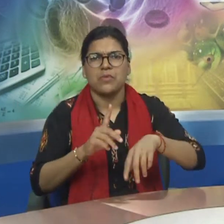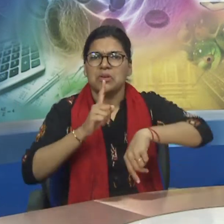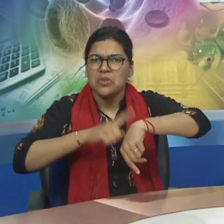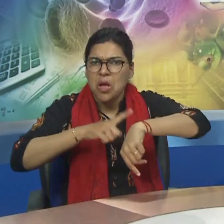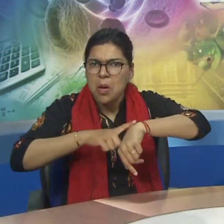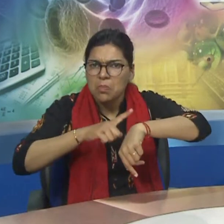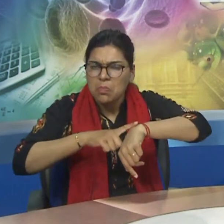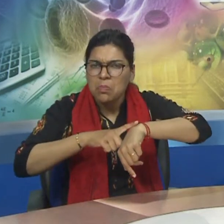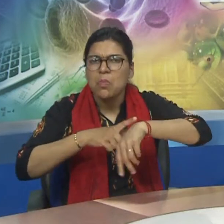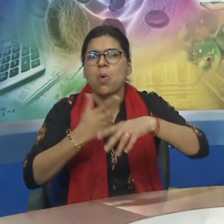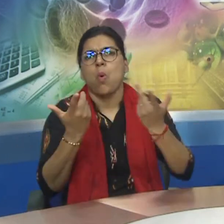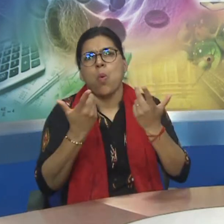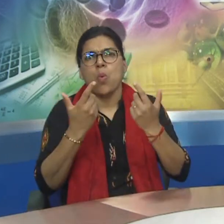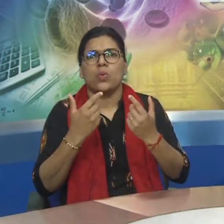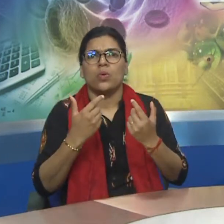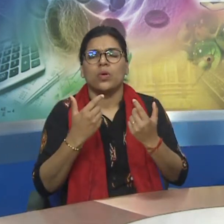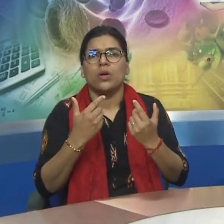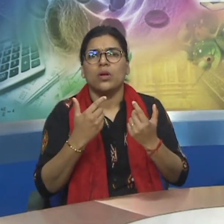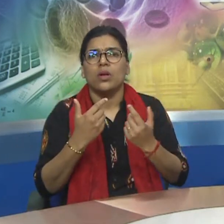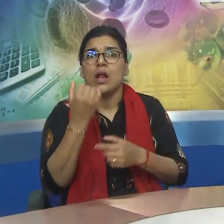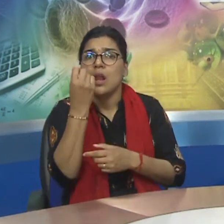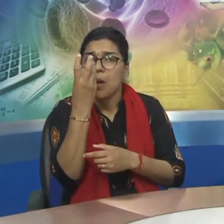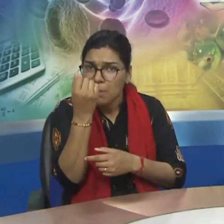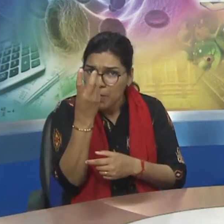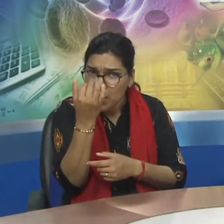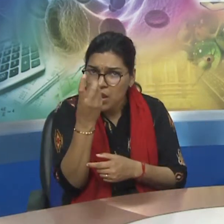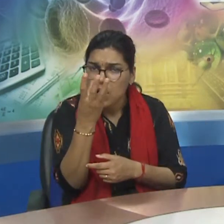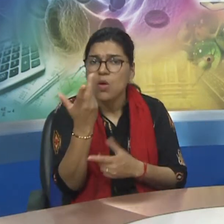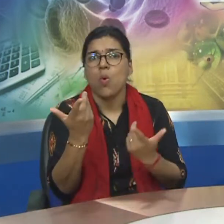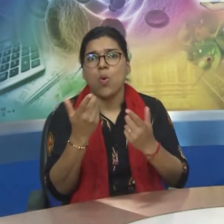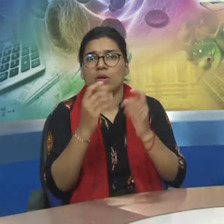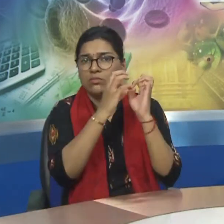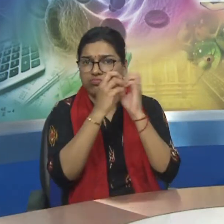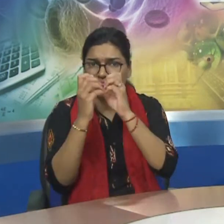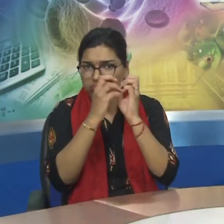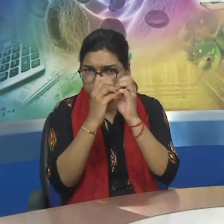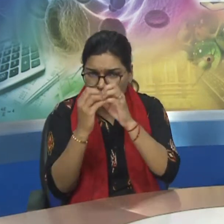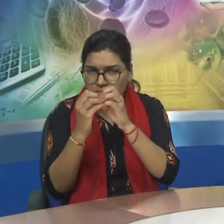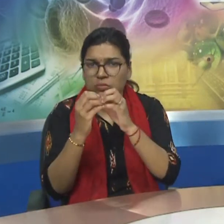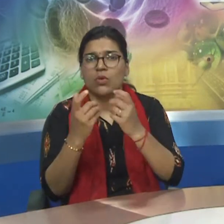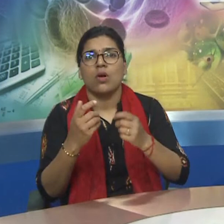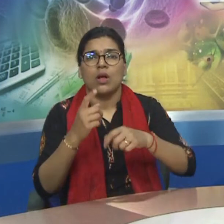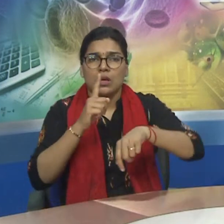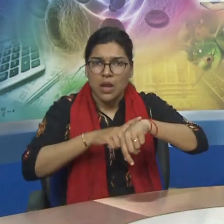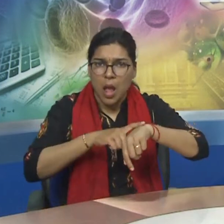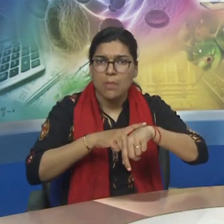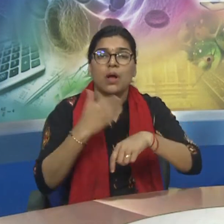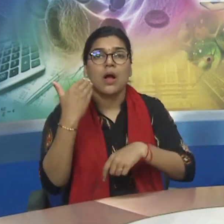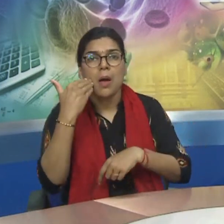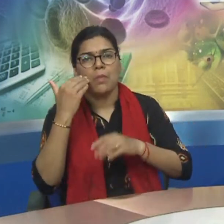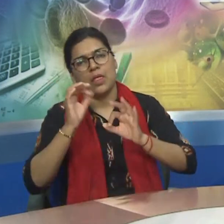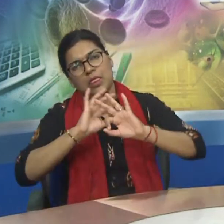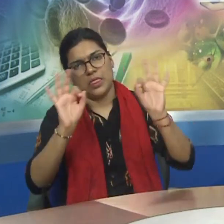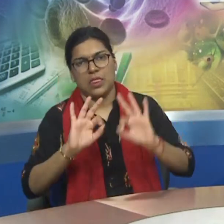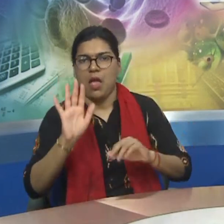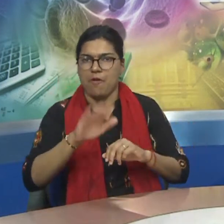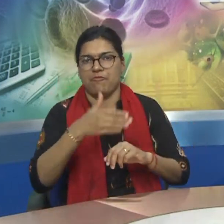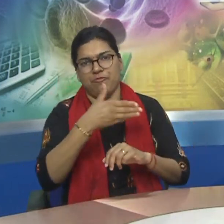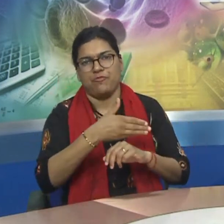Here we can understand how do we do the data entry. In the data you can put anything in it. It can be a number, it can